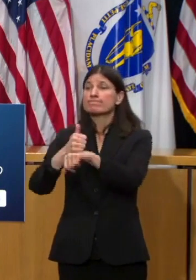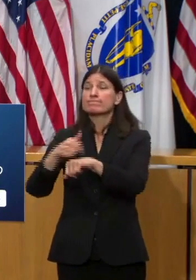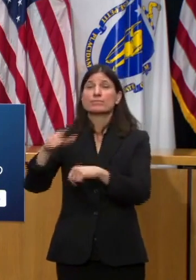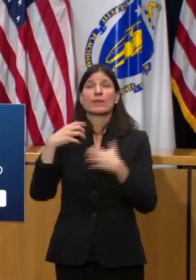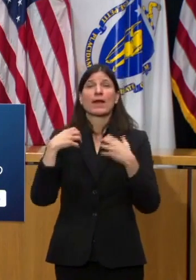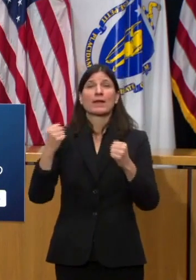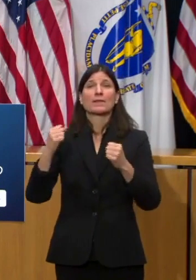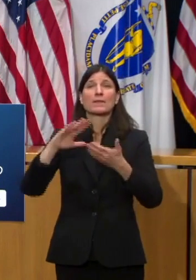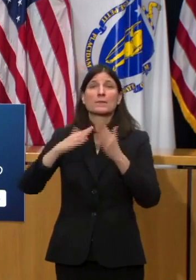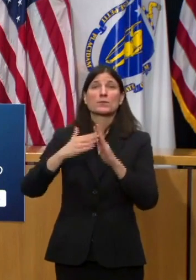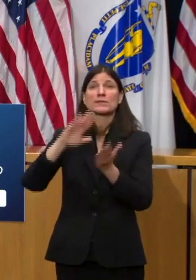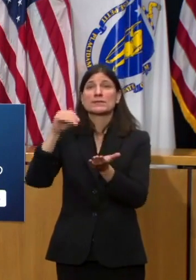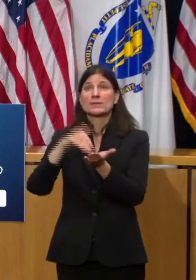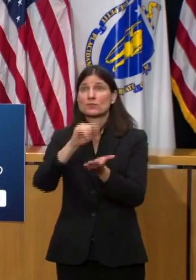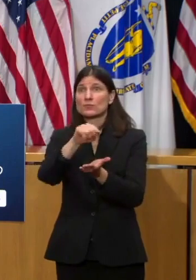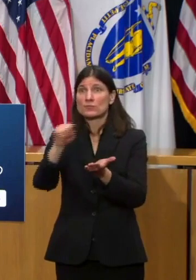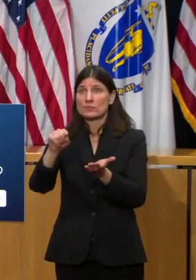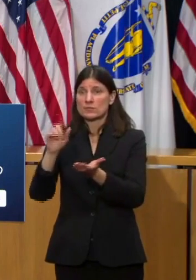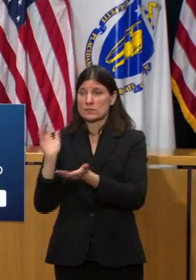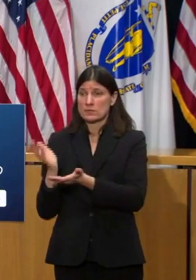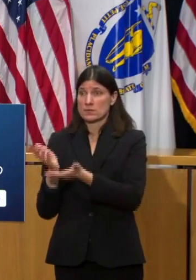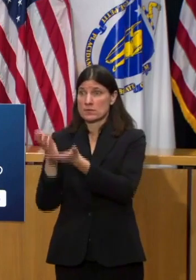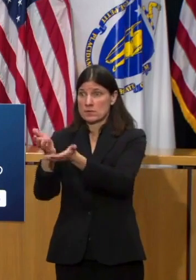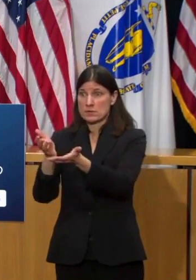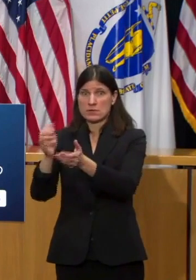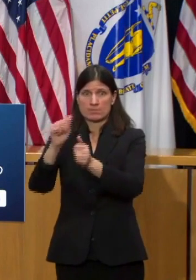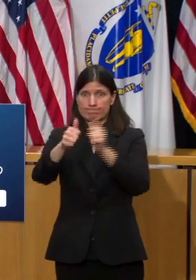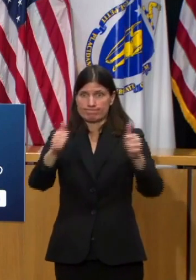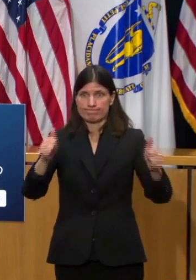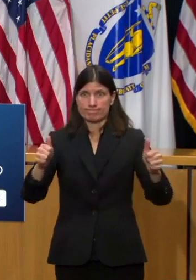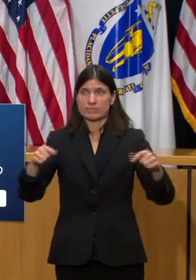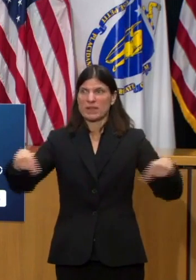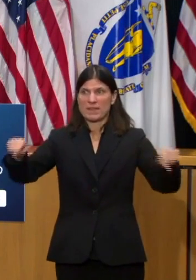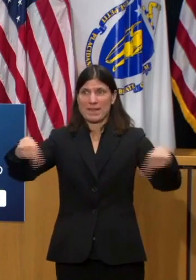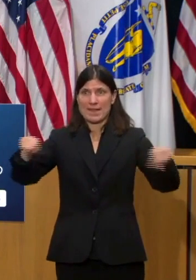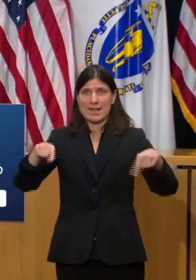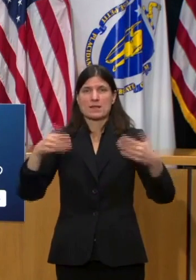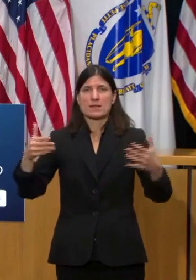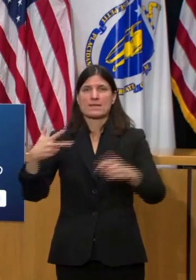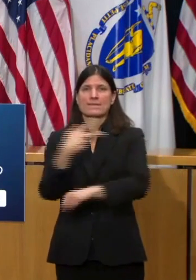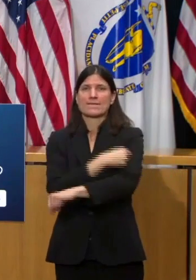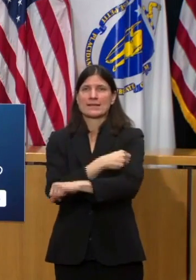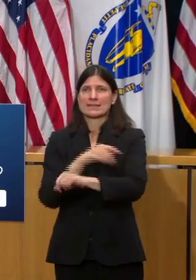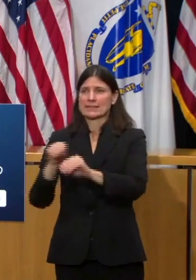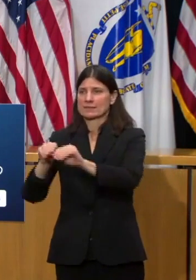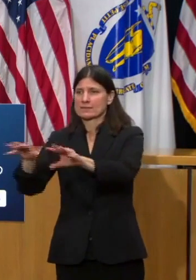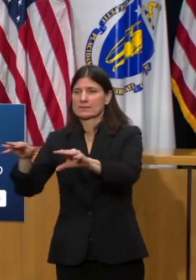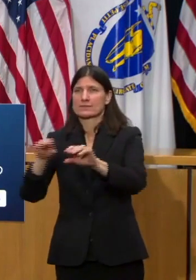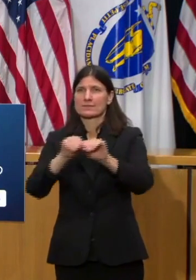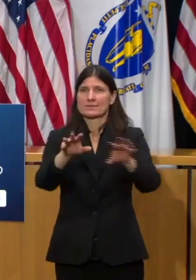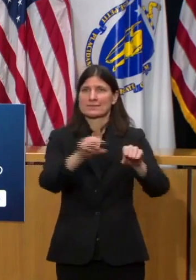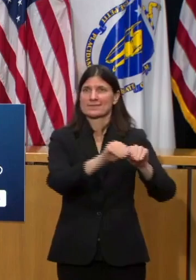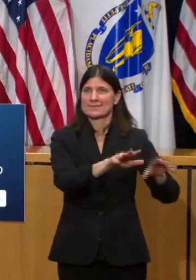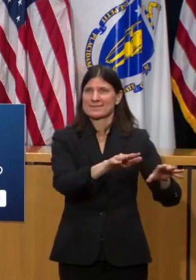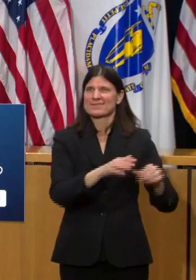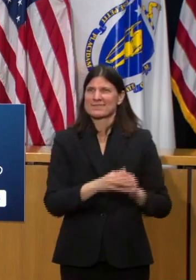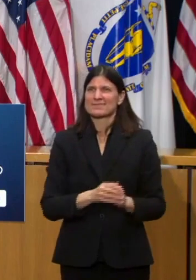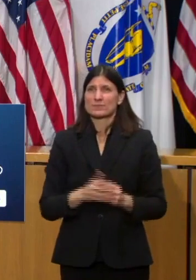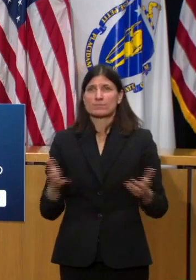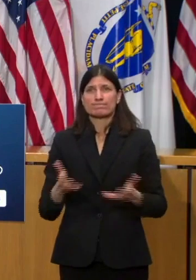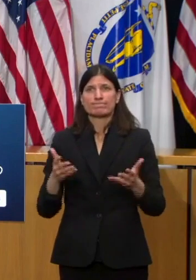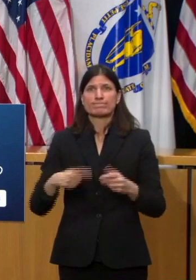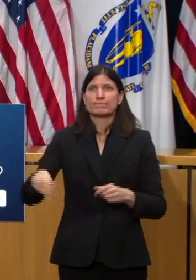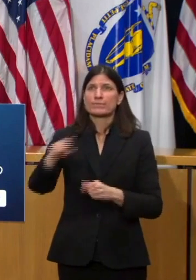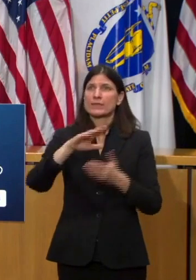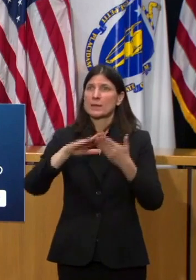even involve, door knocking and stuff like that, to try to see if we can get folks to come get vaccinated. So yeah, we have a lot of work to do here. We